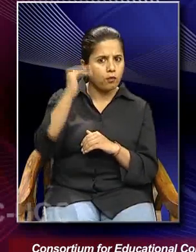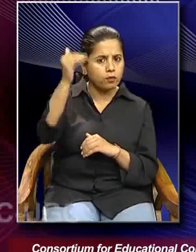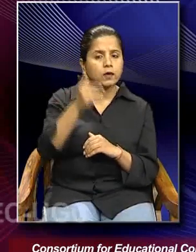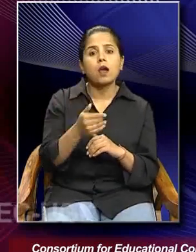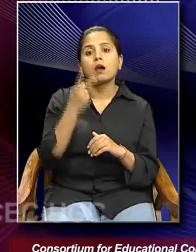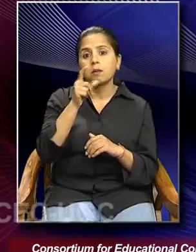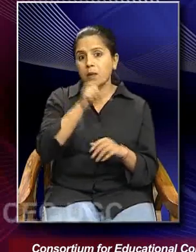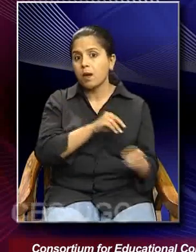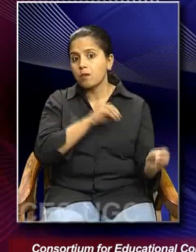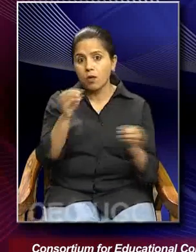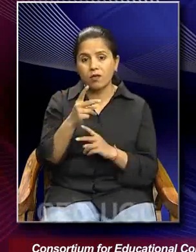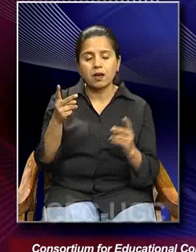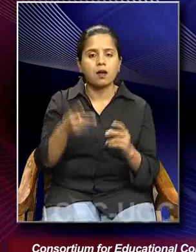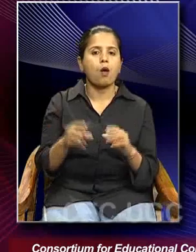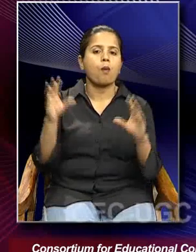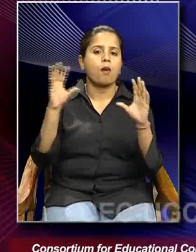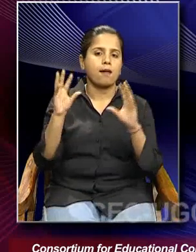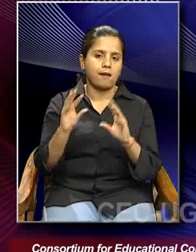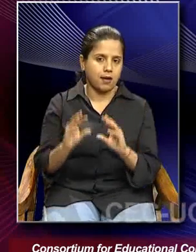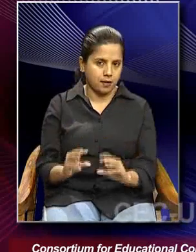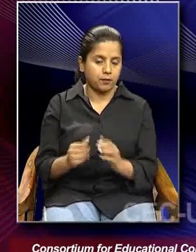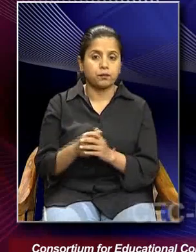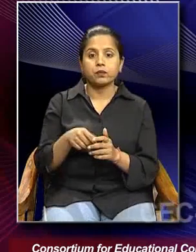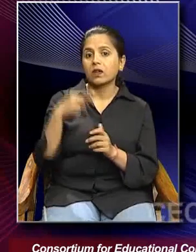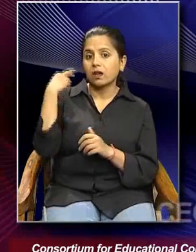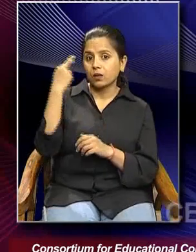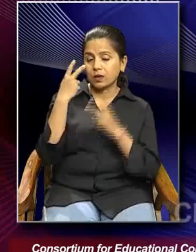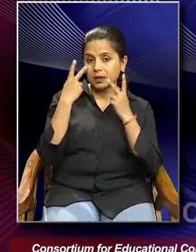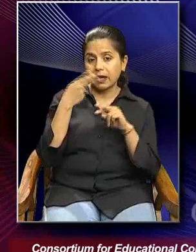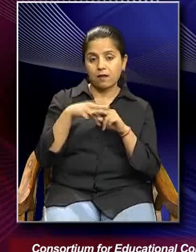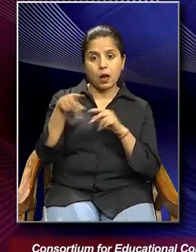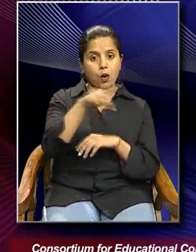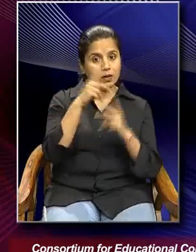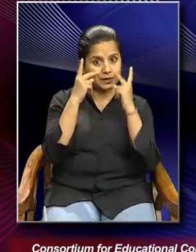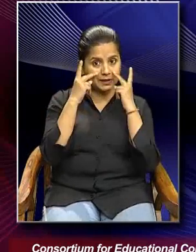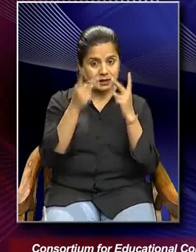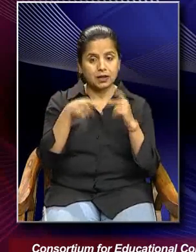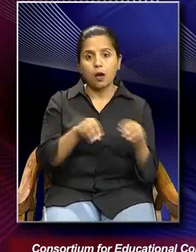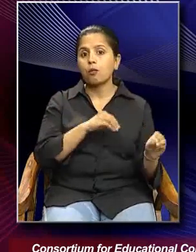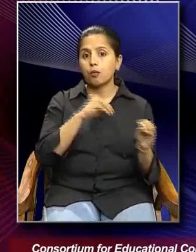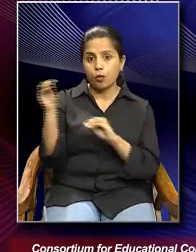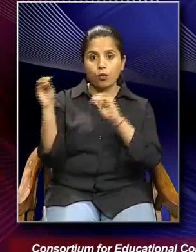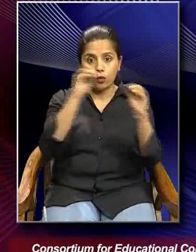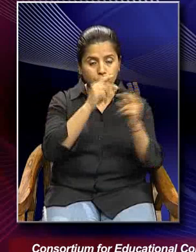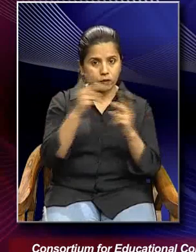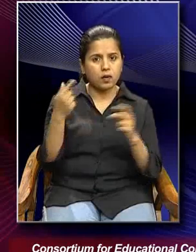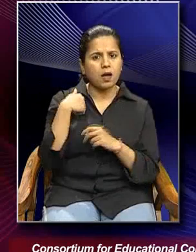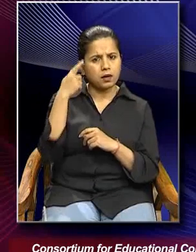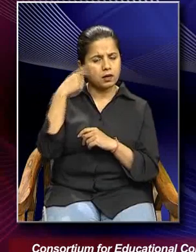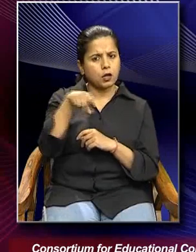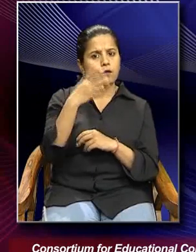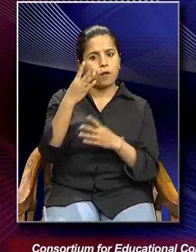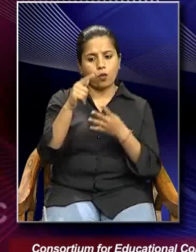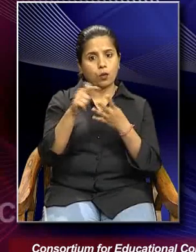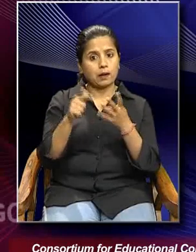of migration further go down. And so therefore when you look at the migration, I think these four